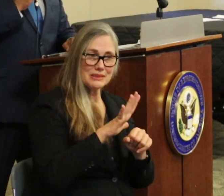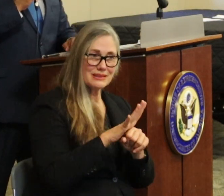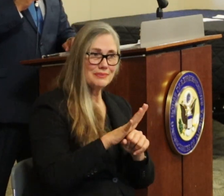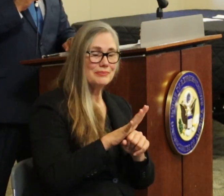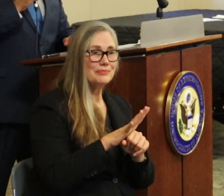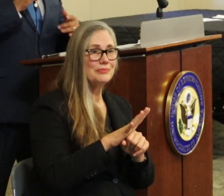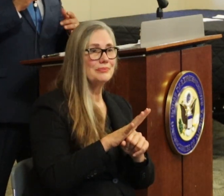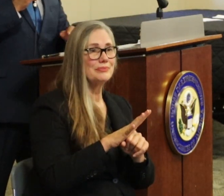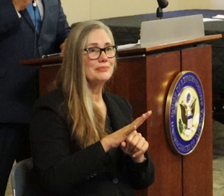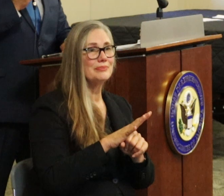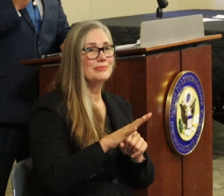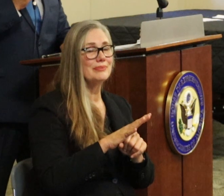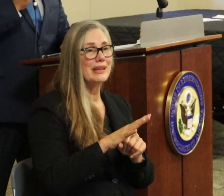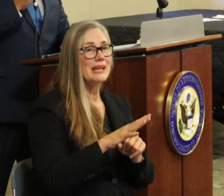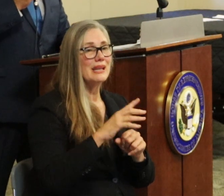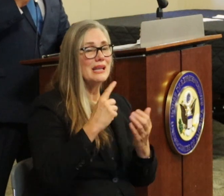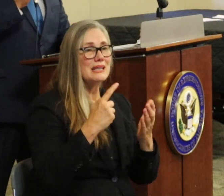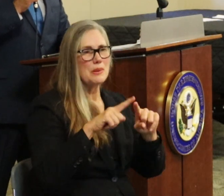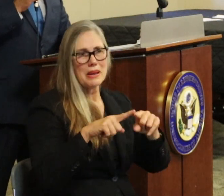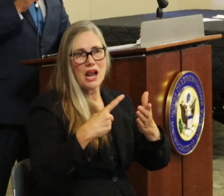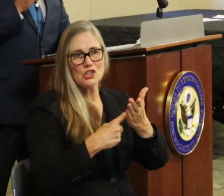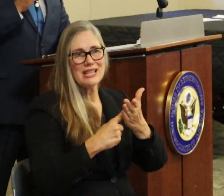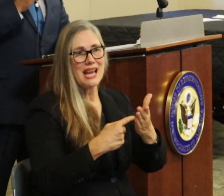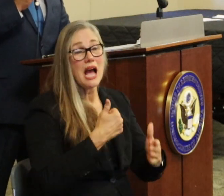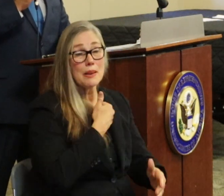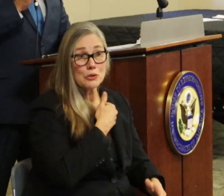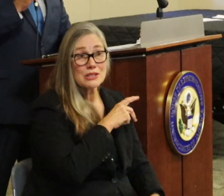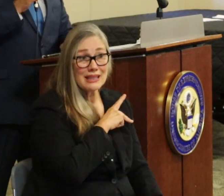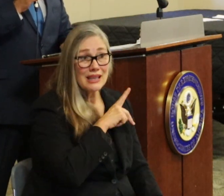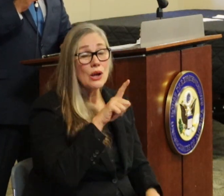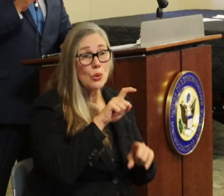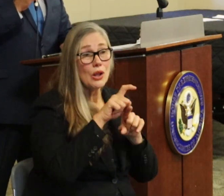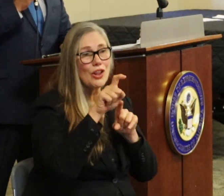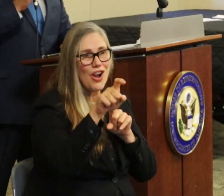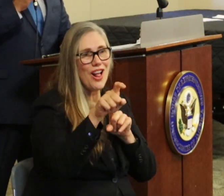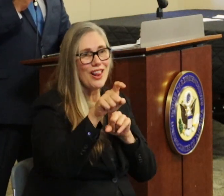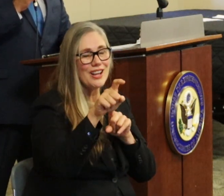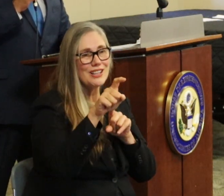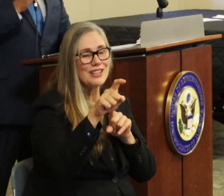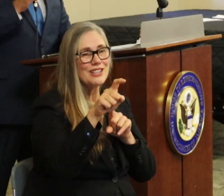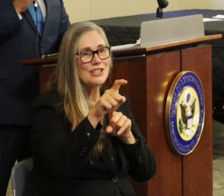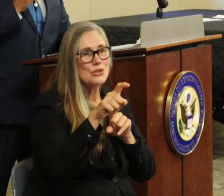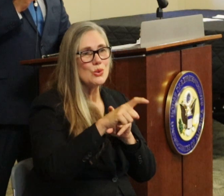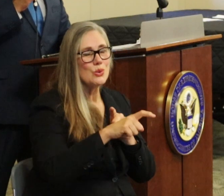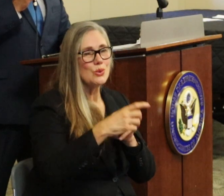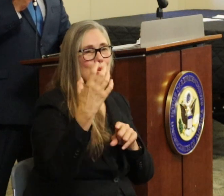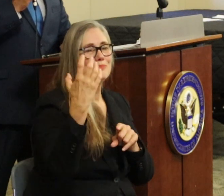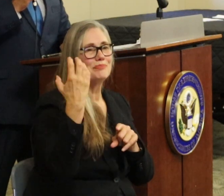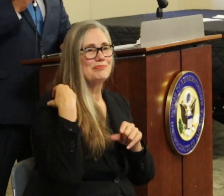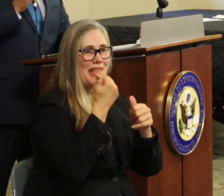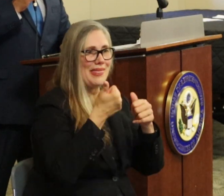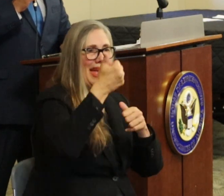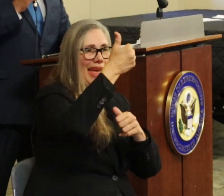that based on that discussion I have with my staff, I personally will place a call to the head of Social Security